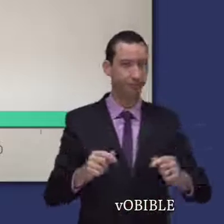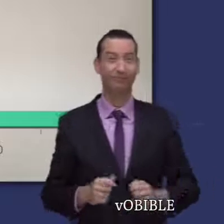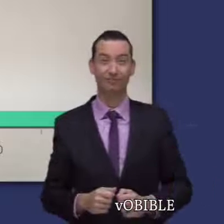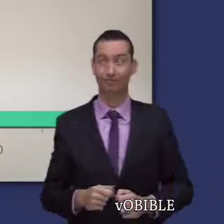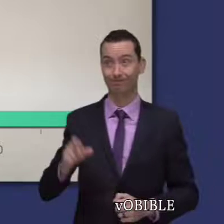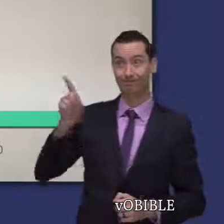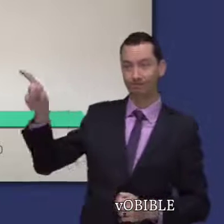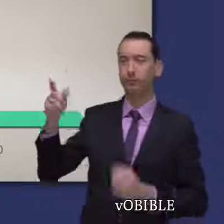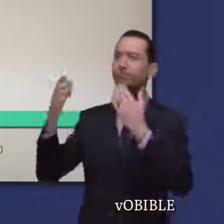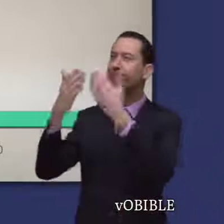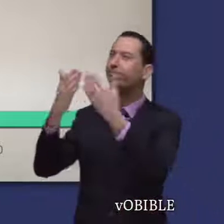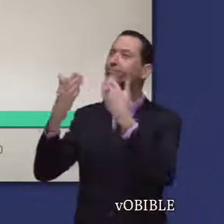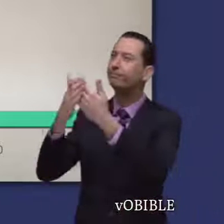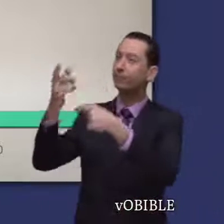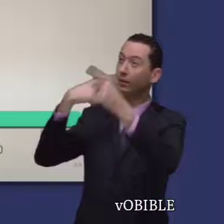Babylonian captivity.